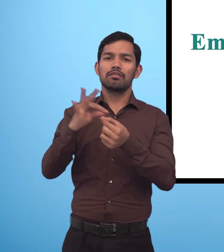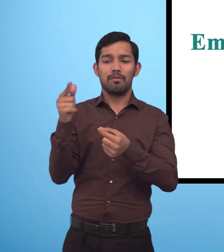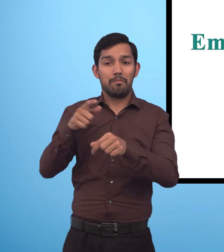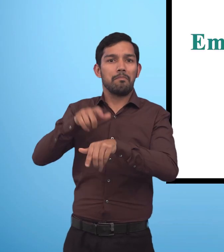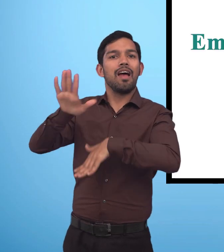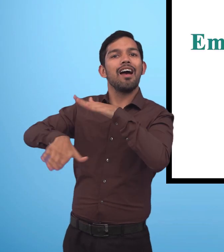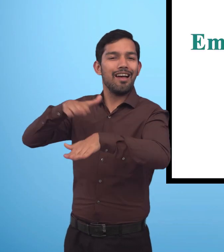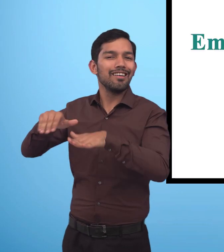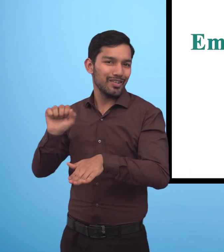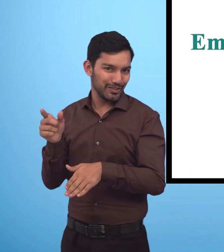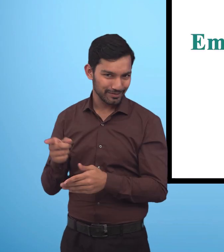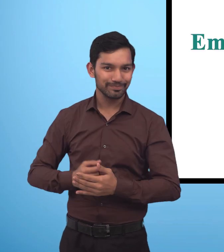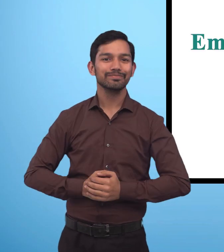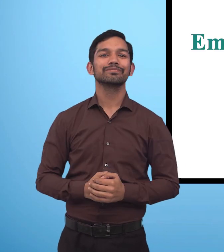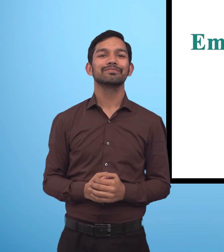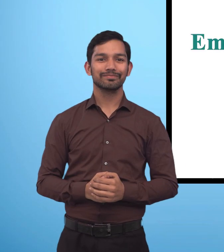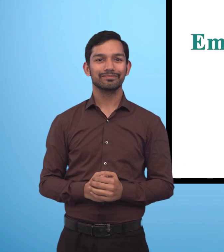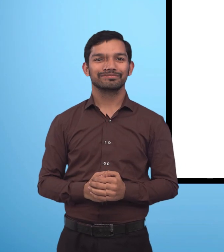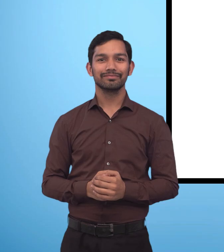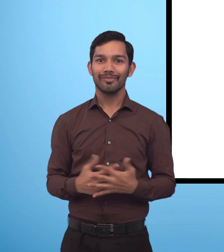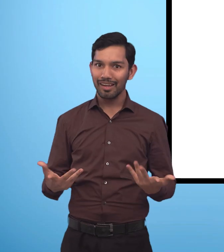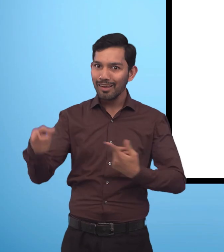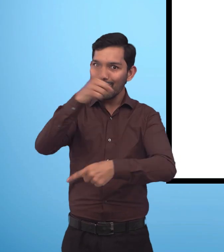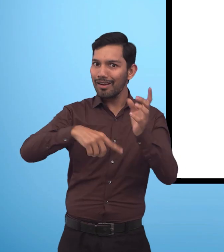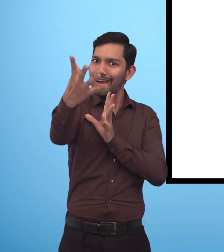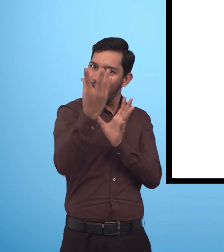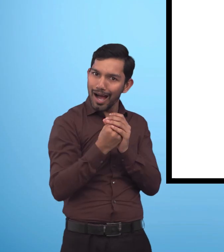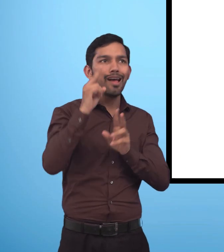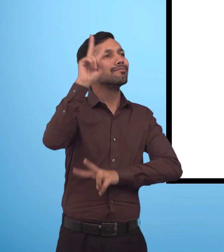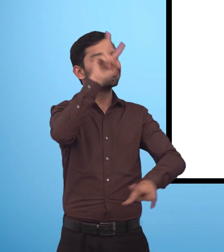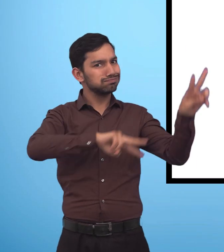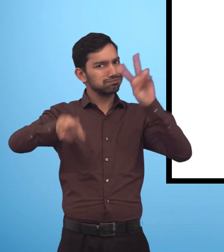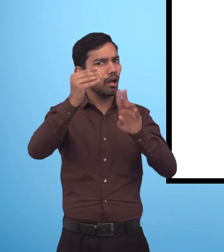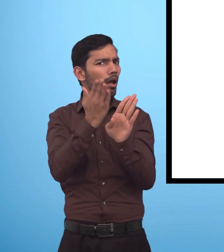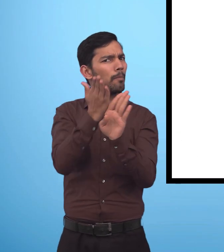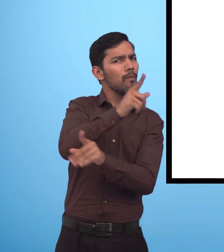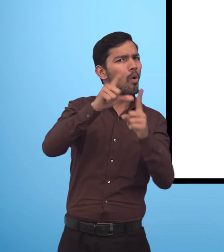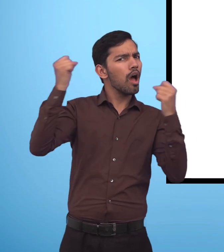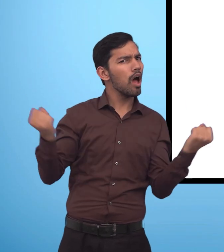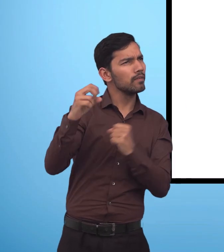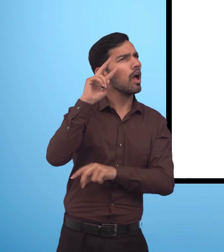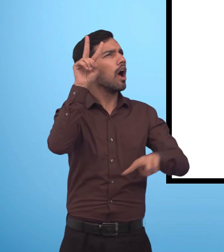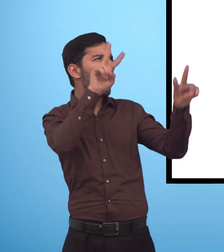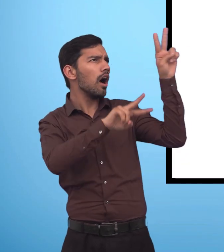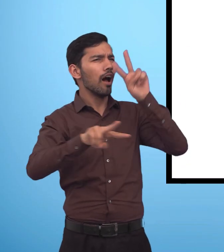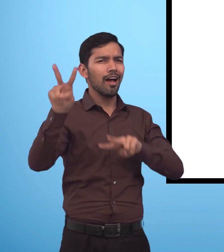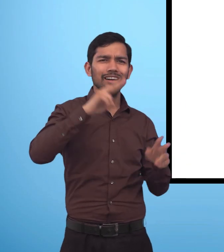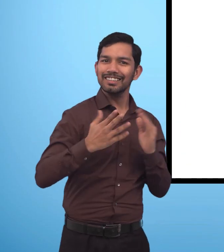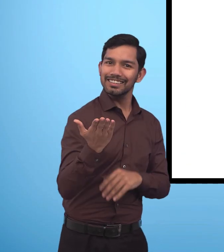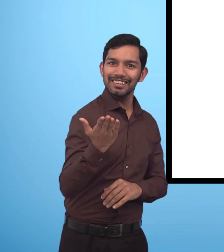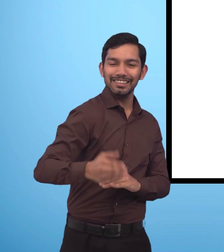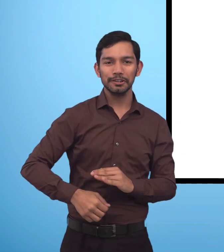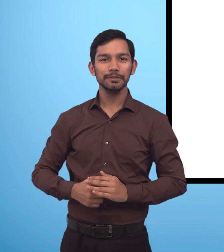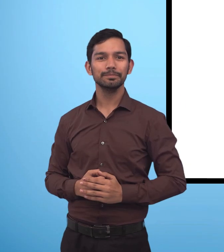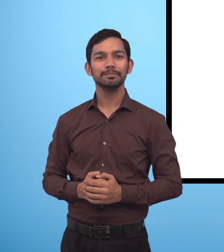Embroidery dreams with her feet. Let us do these activities before we read.